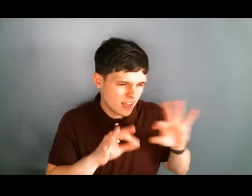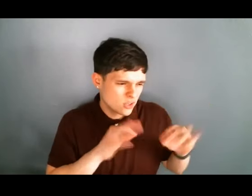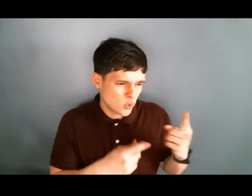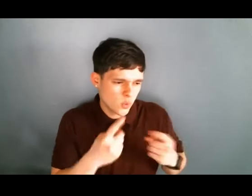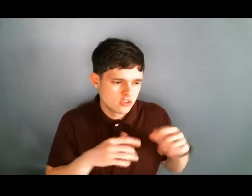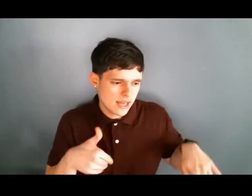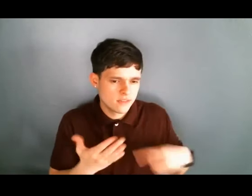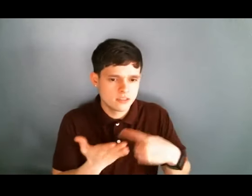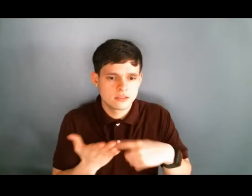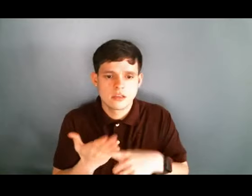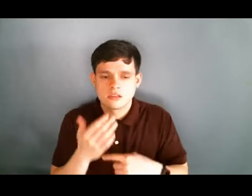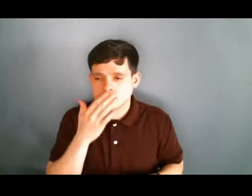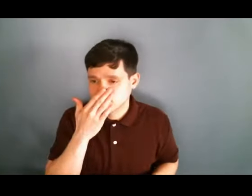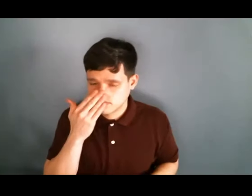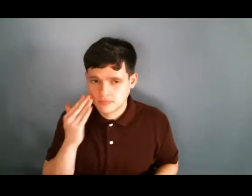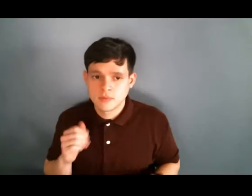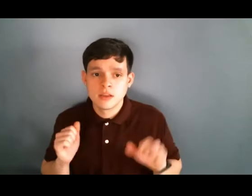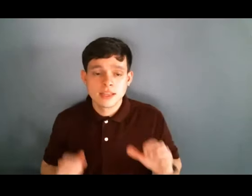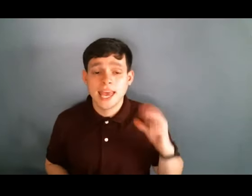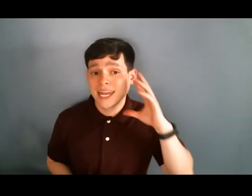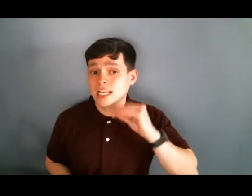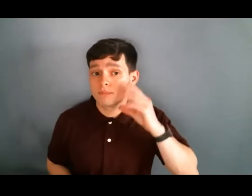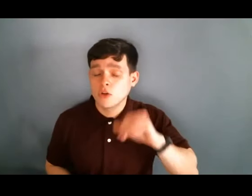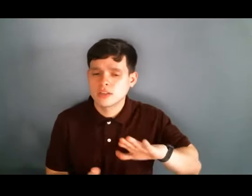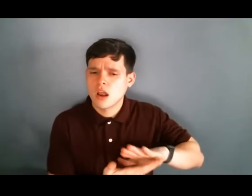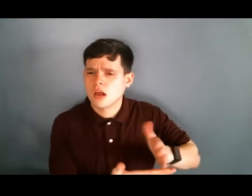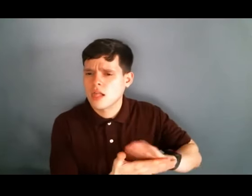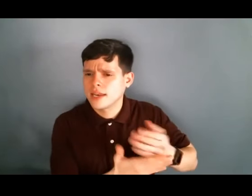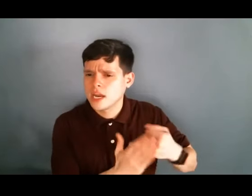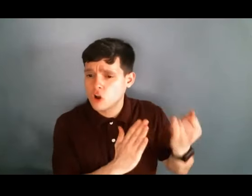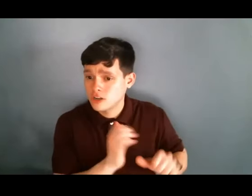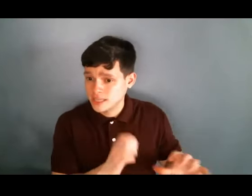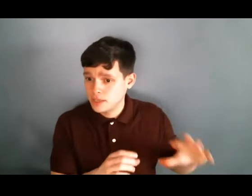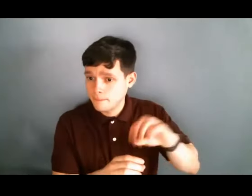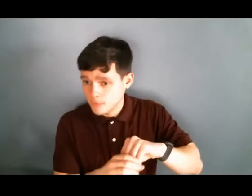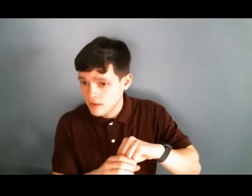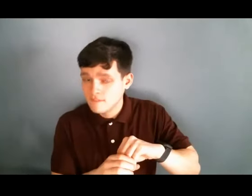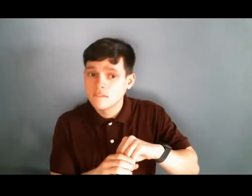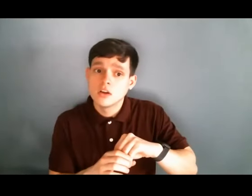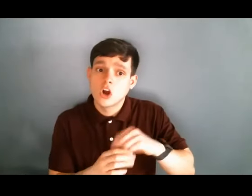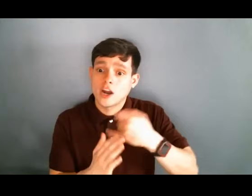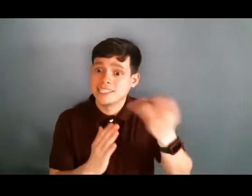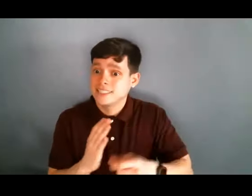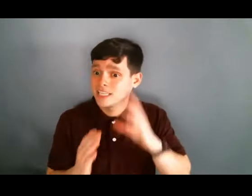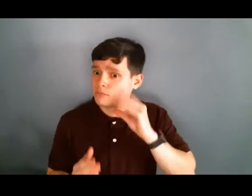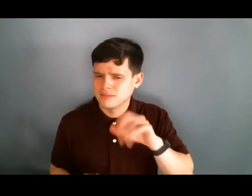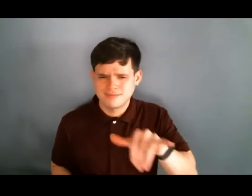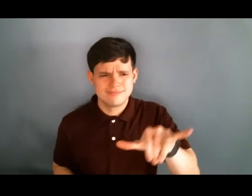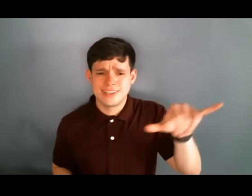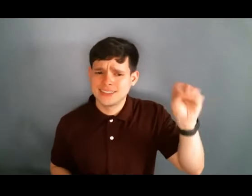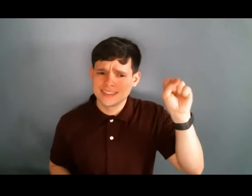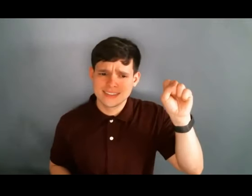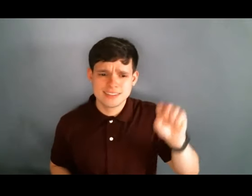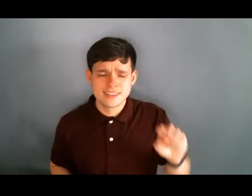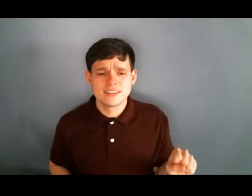This is a good question. Can an experience in the culinary arts be added to artistic experience? Yes.